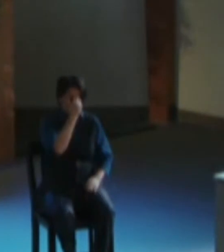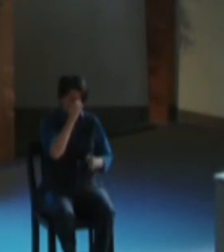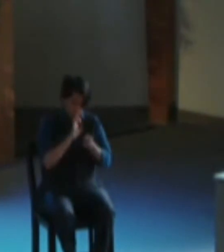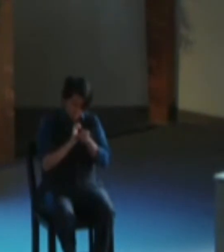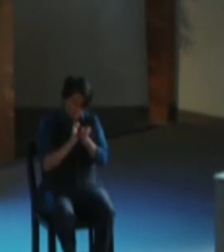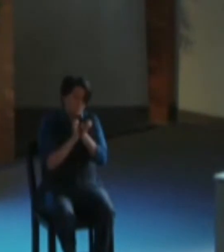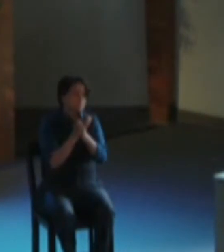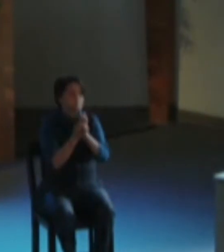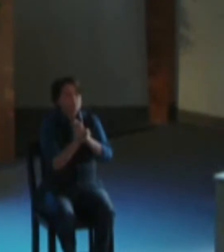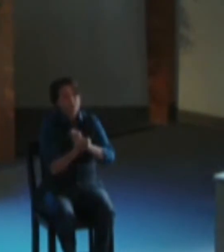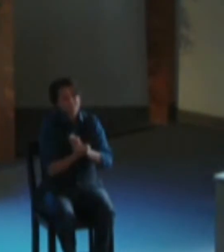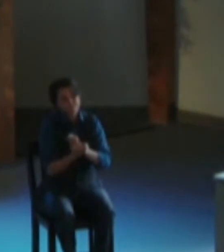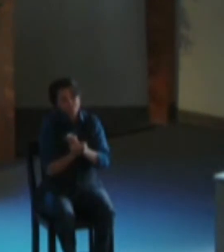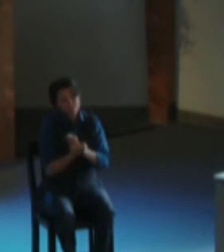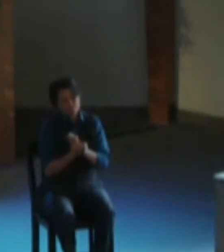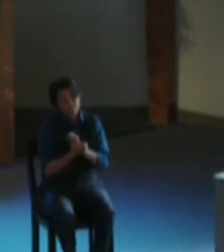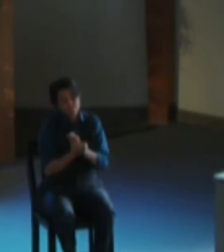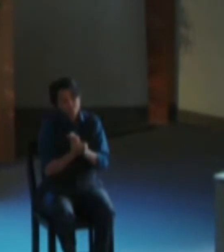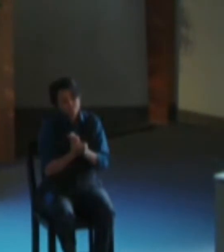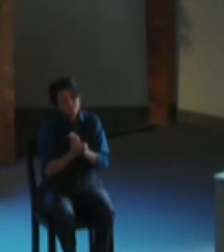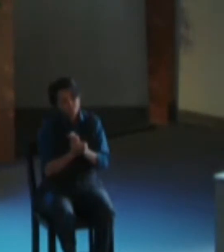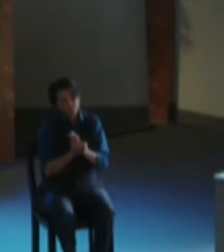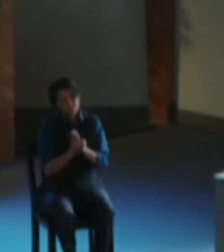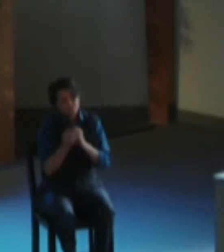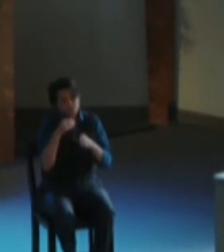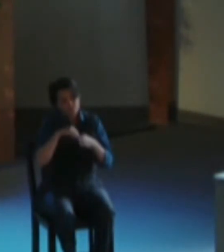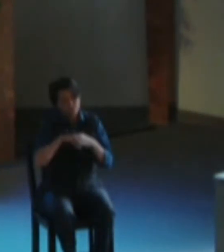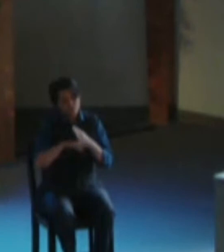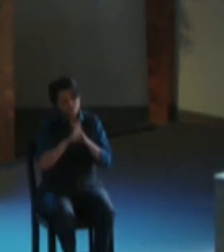as we take a moment in the silence.